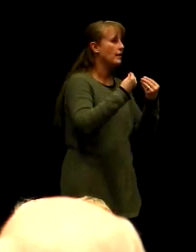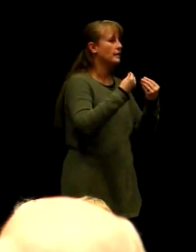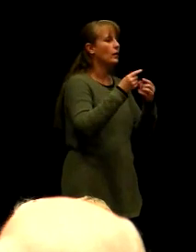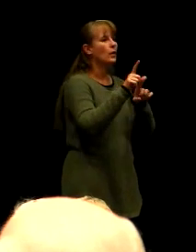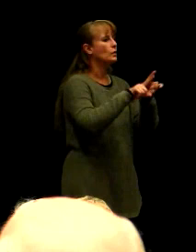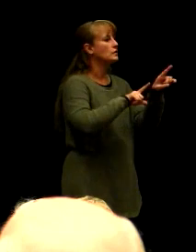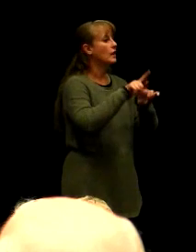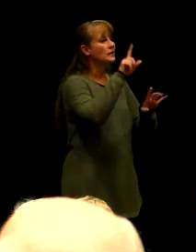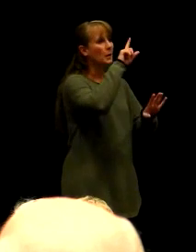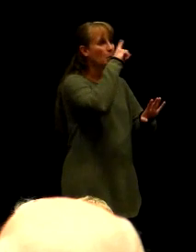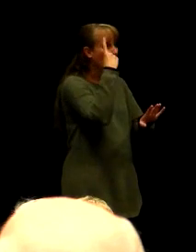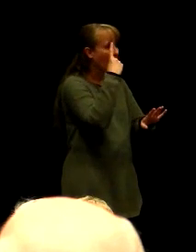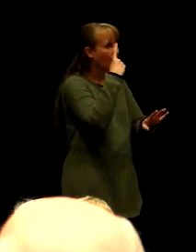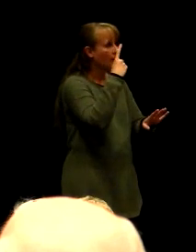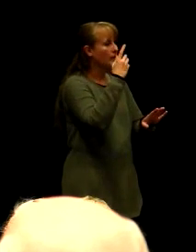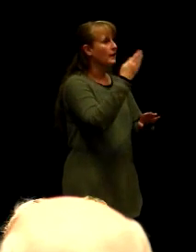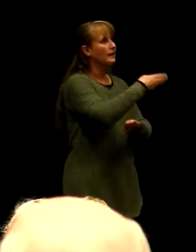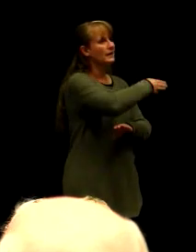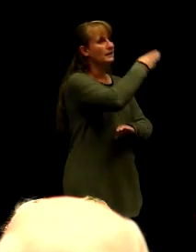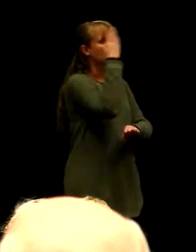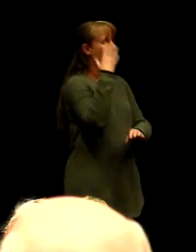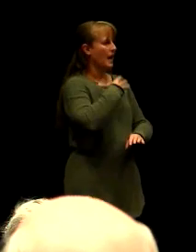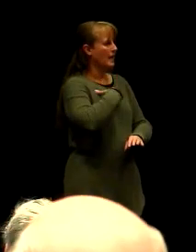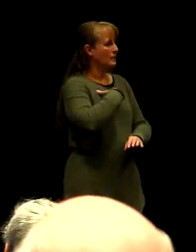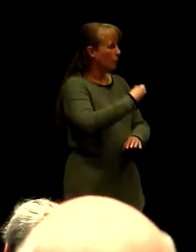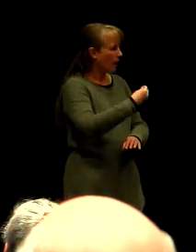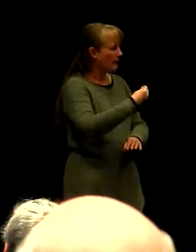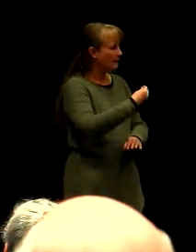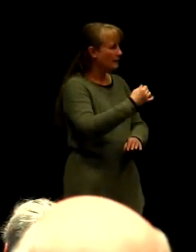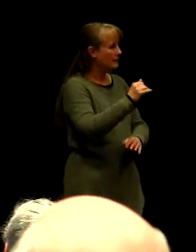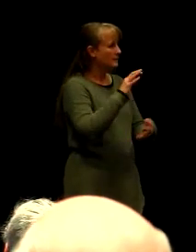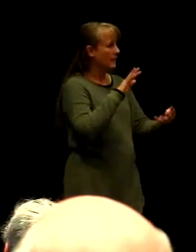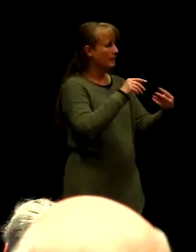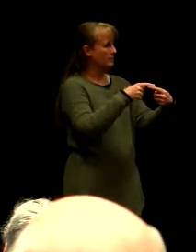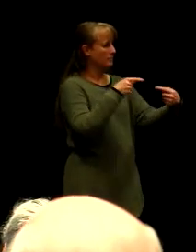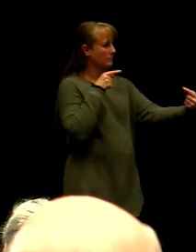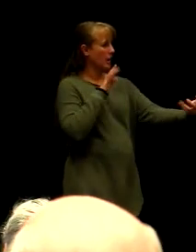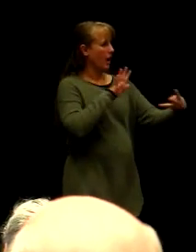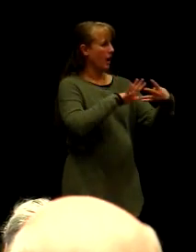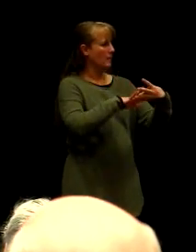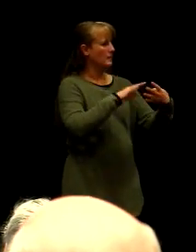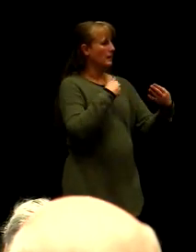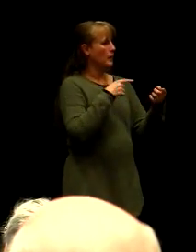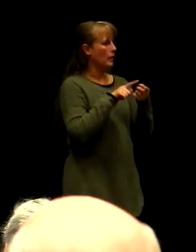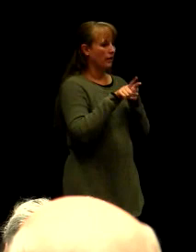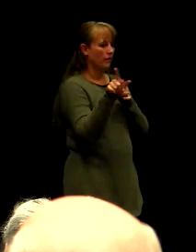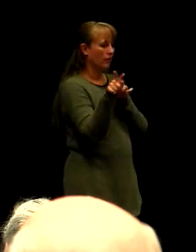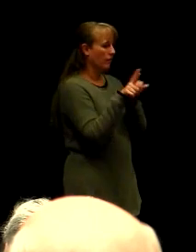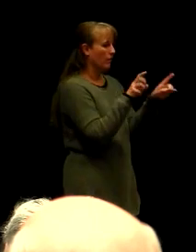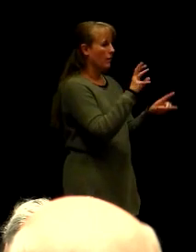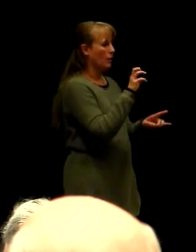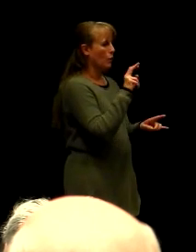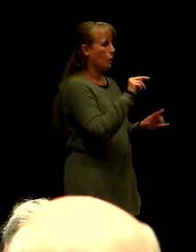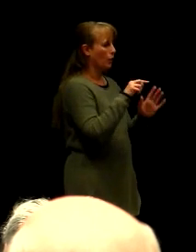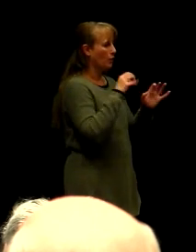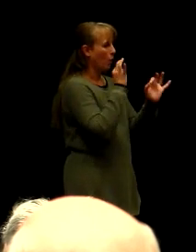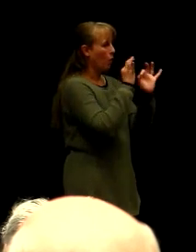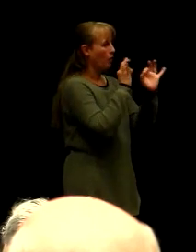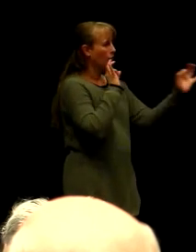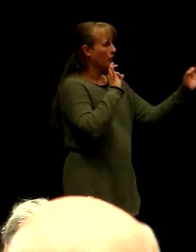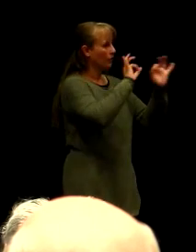the stars are black and the sky is white. It's like a photographic negative. And there are wormholes going off in all directions. And the scale is